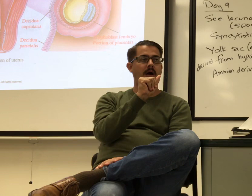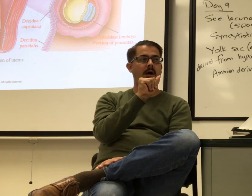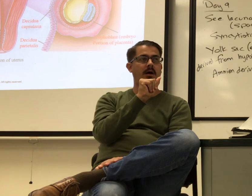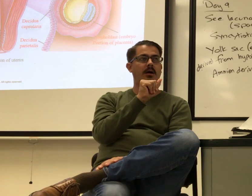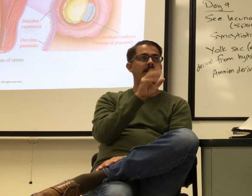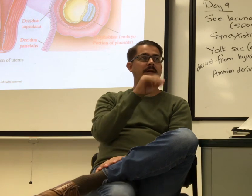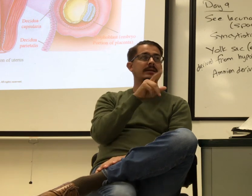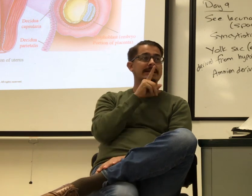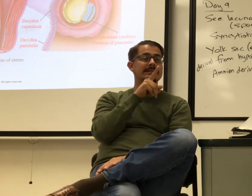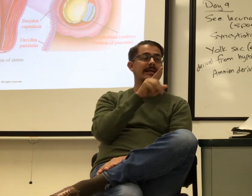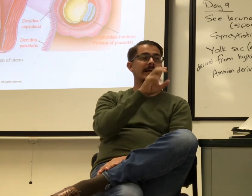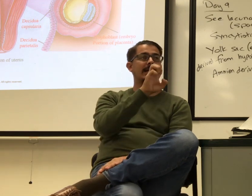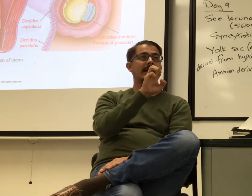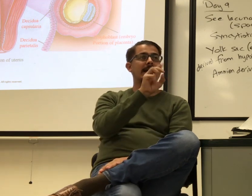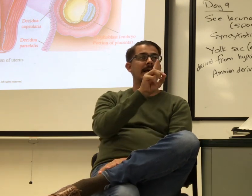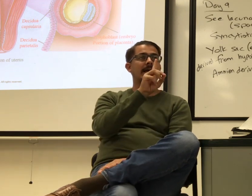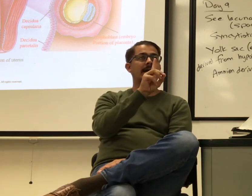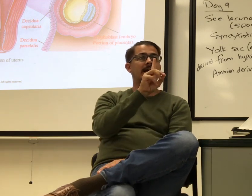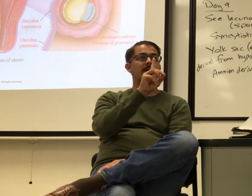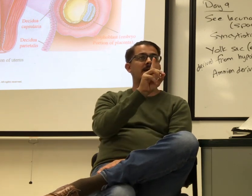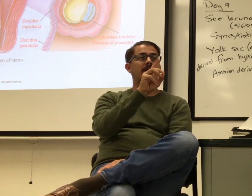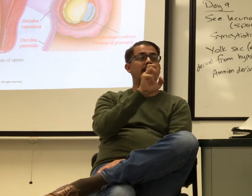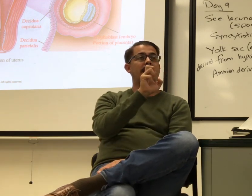atrium of pregnancy.